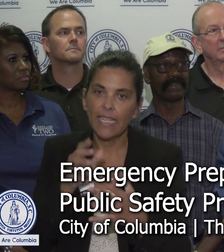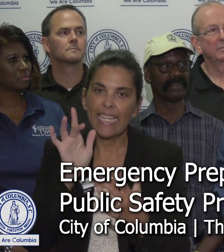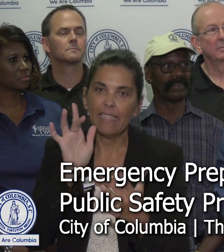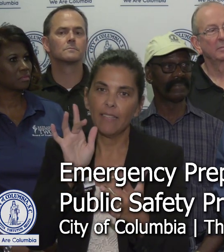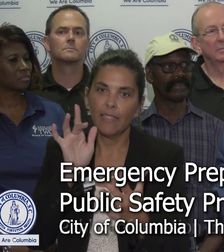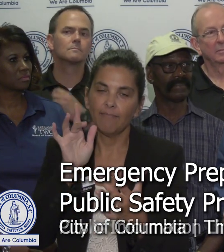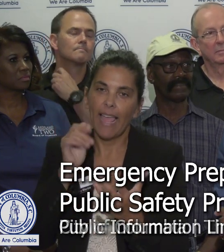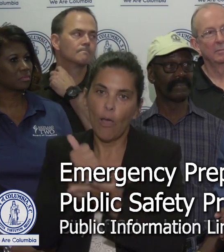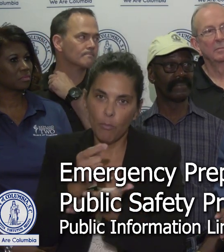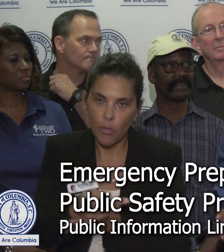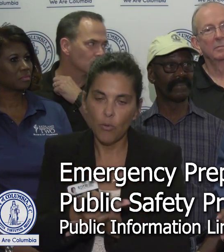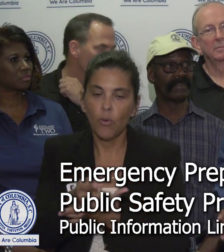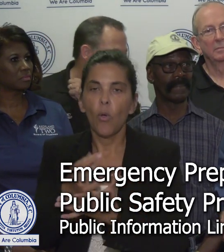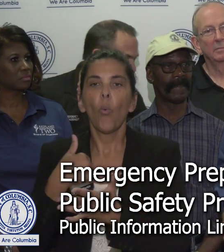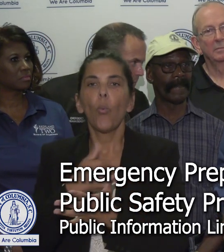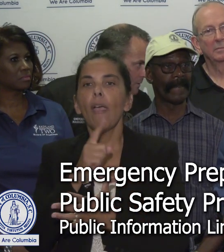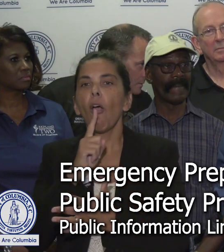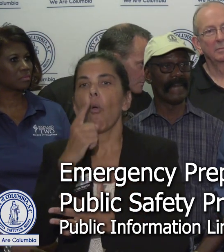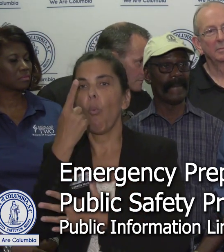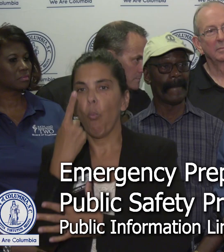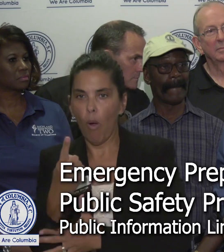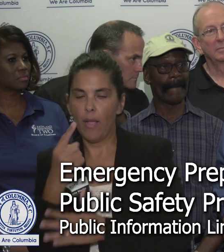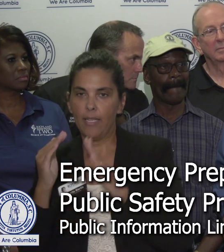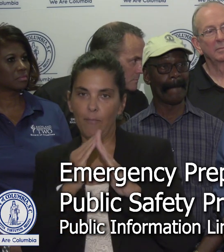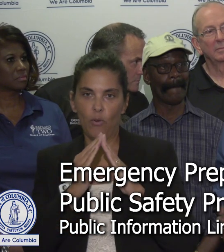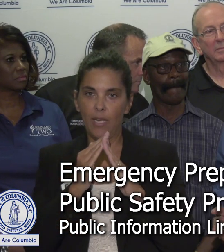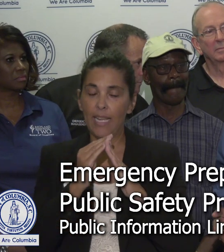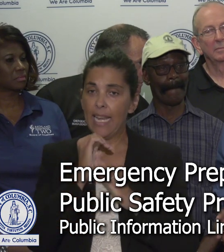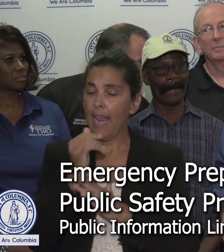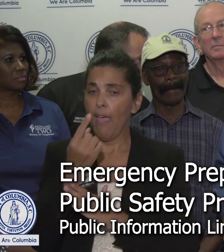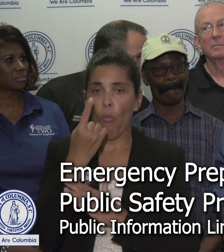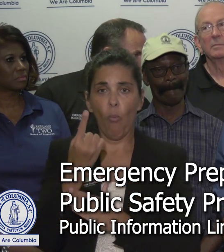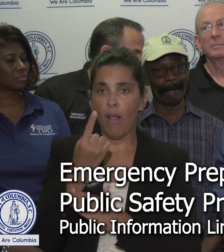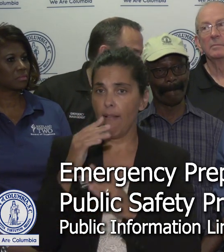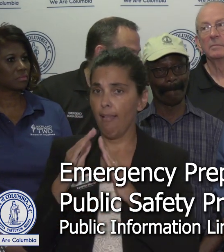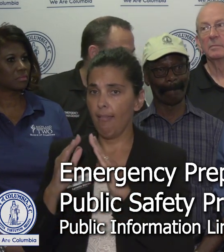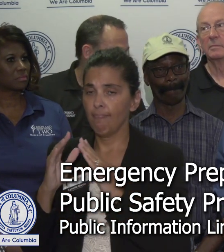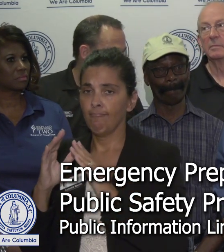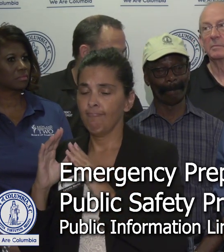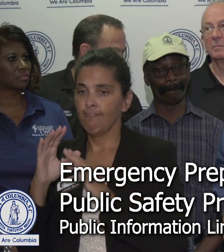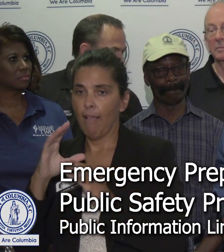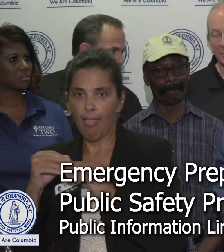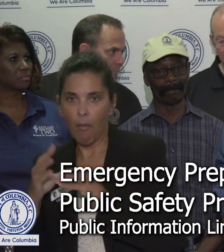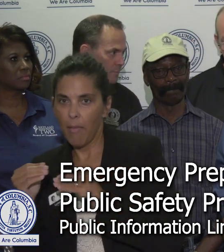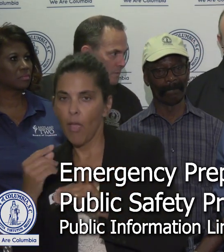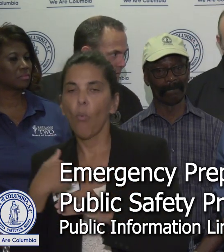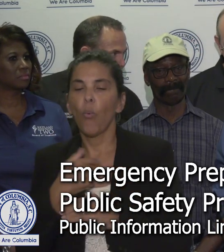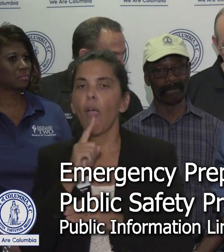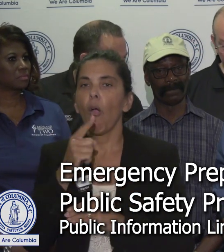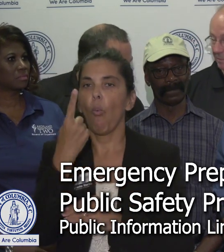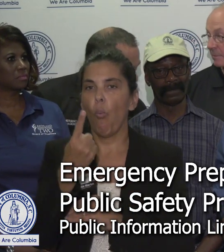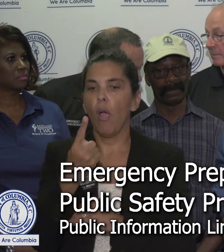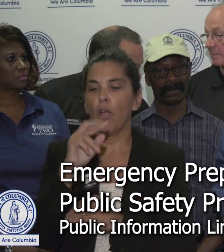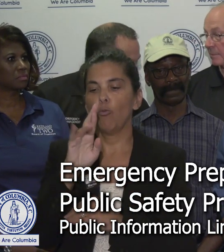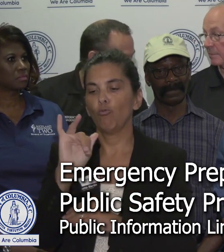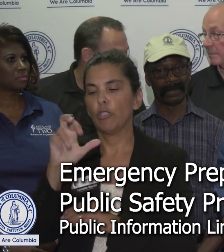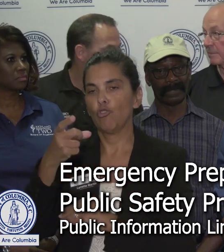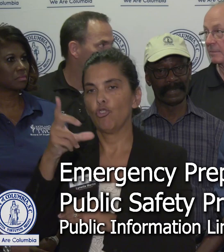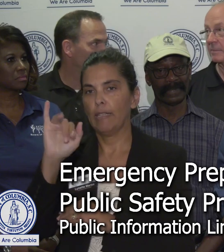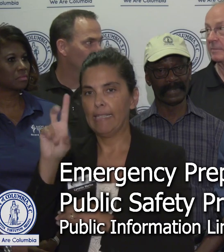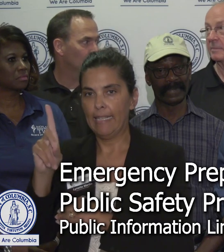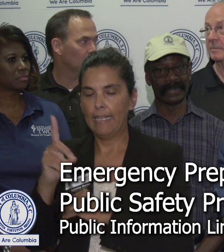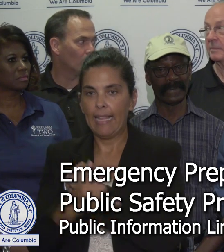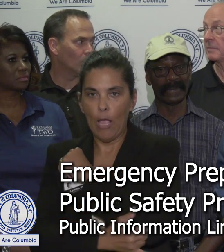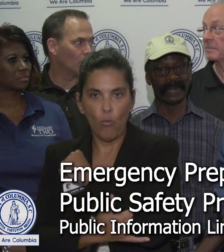everyone needs to know that we are one community. And it doesn't matter what part of Richland County you live in or what part of the city you live in, you are just as important